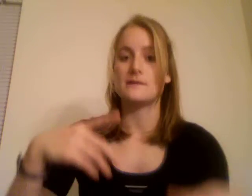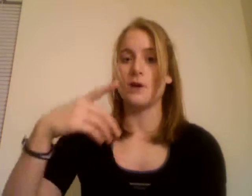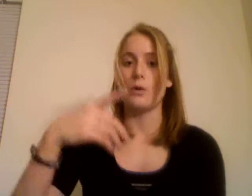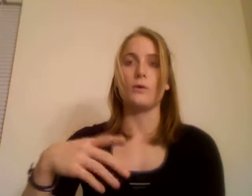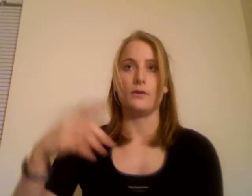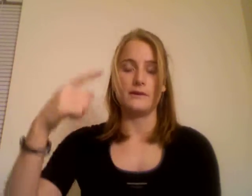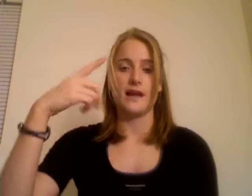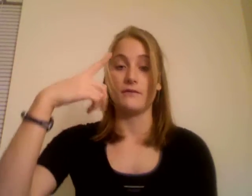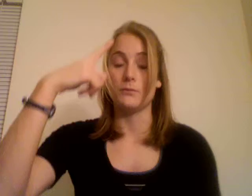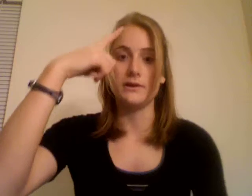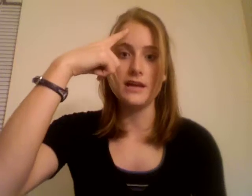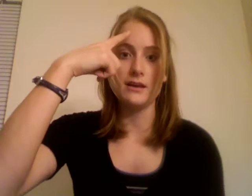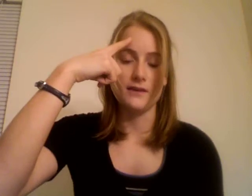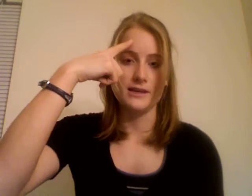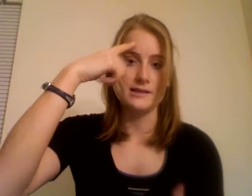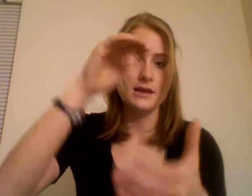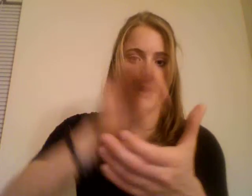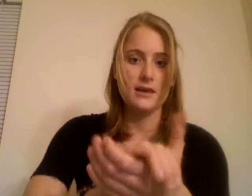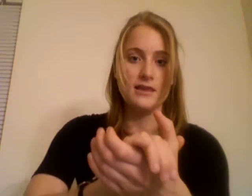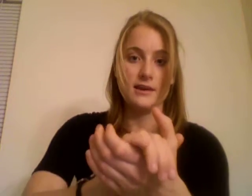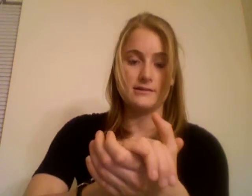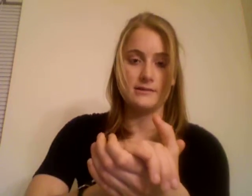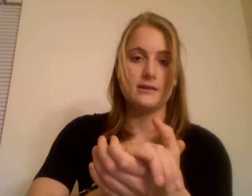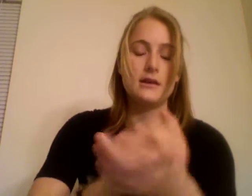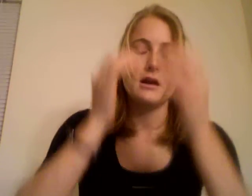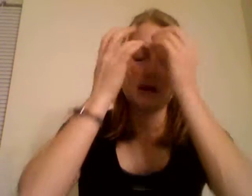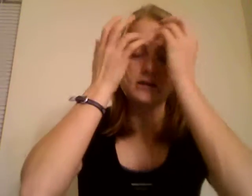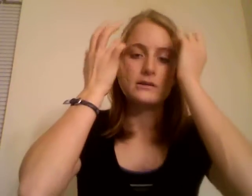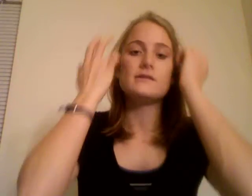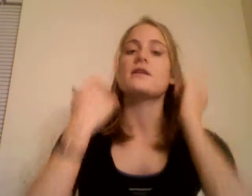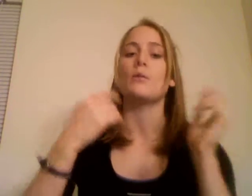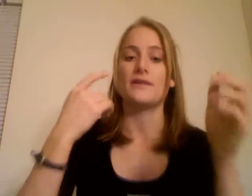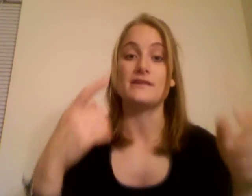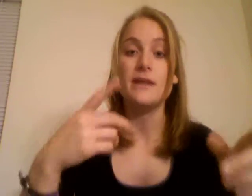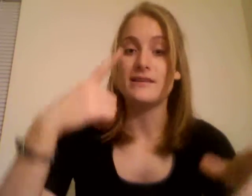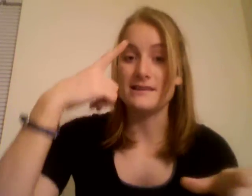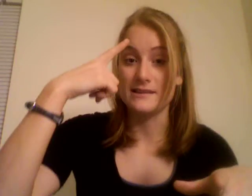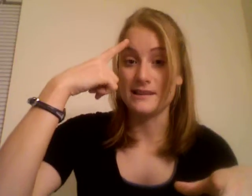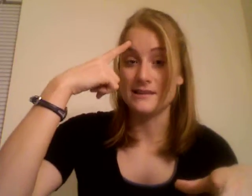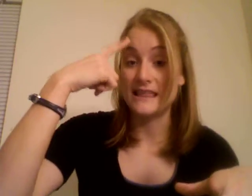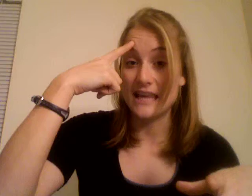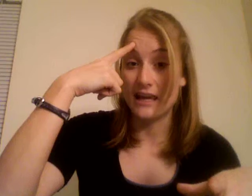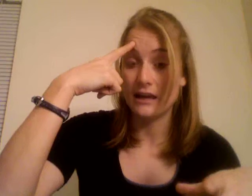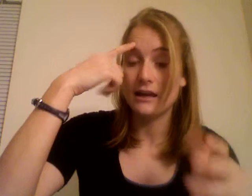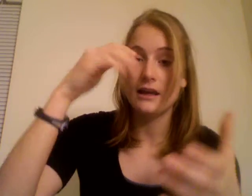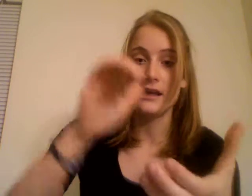So the sign for believe is this. And what this means is this is think, and